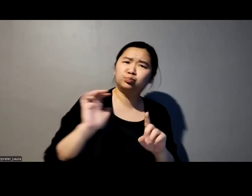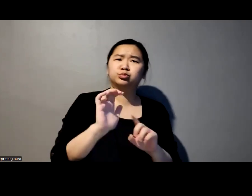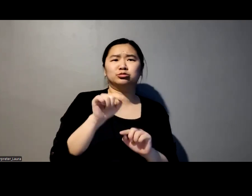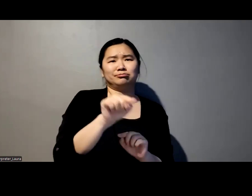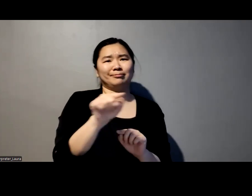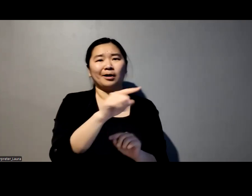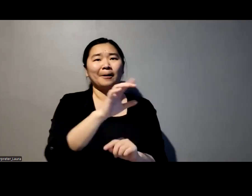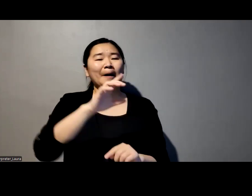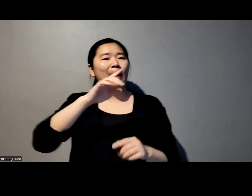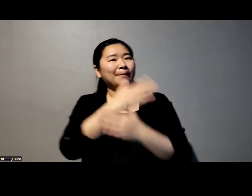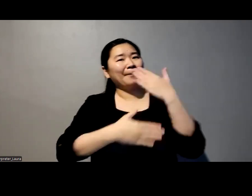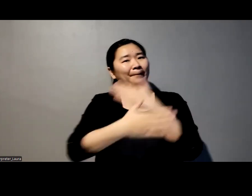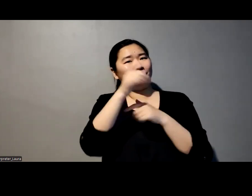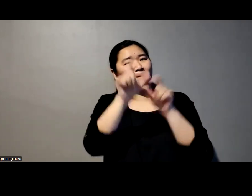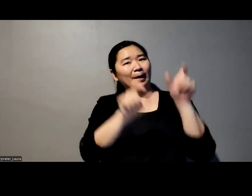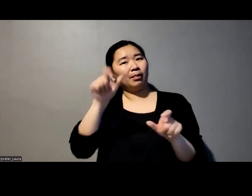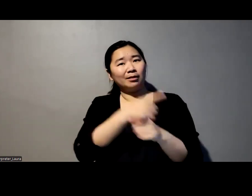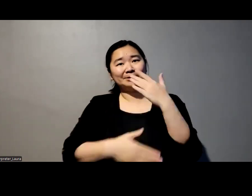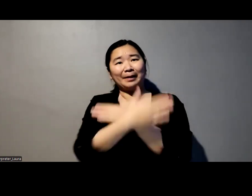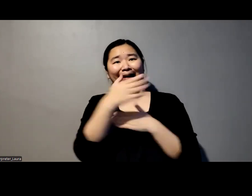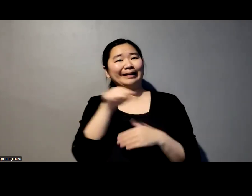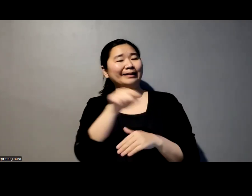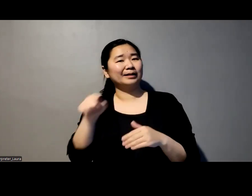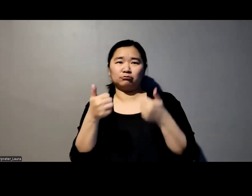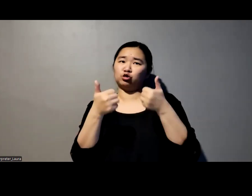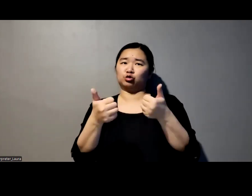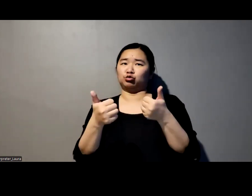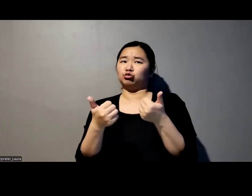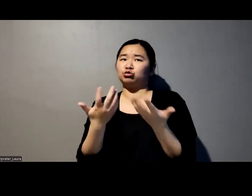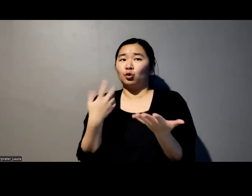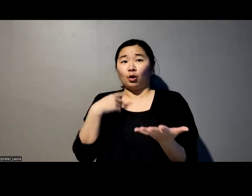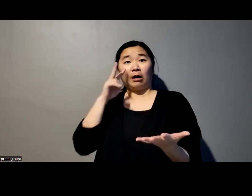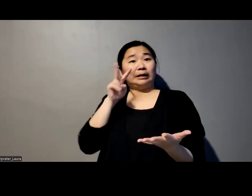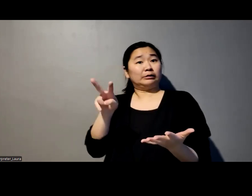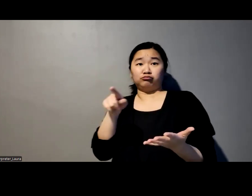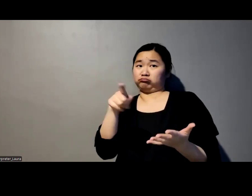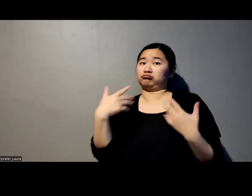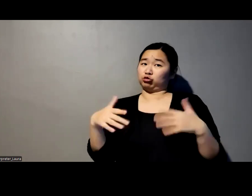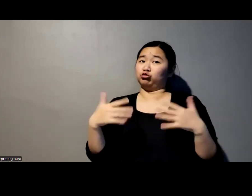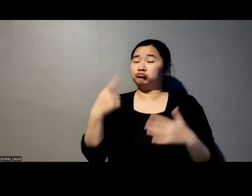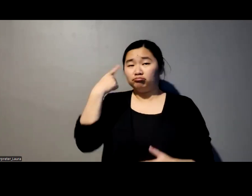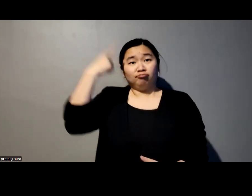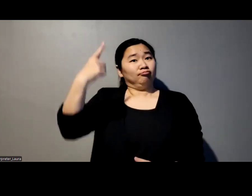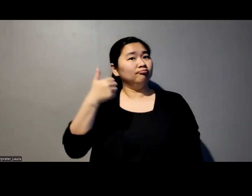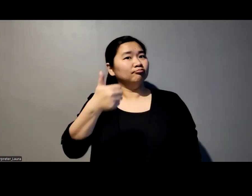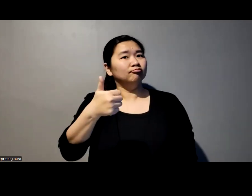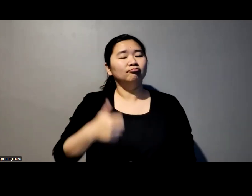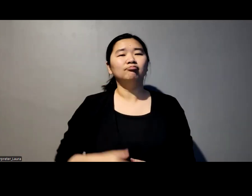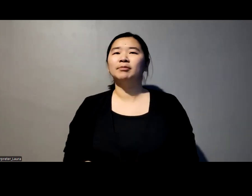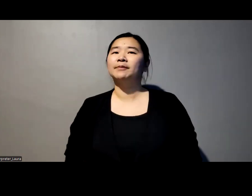a real pleasure to read or to hear from you about your own journey around advocacy,